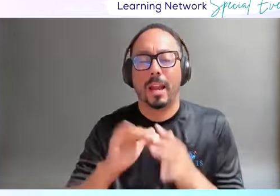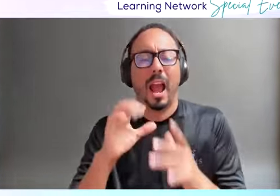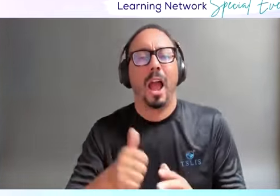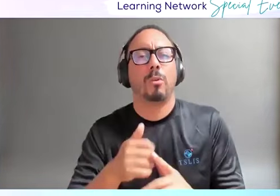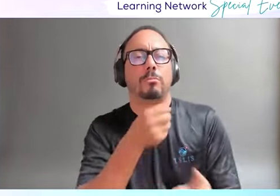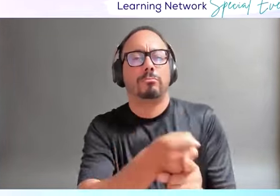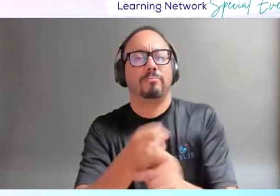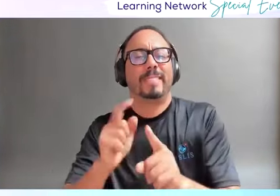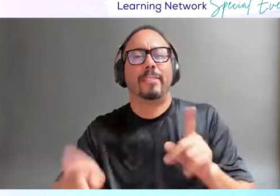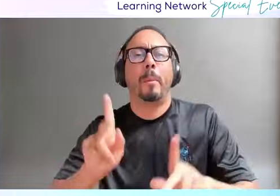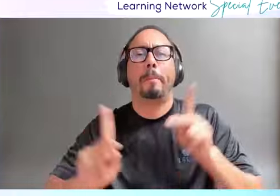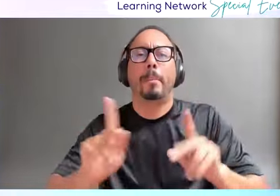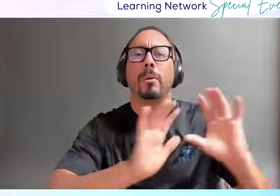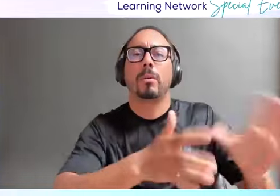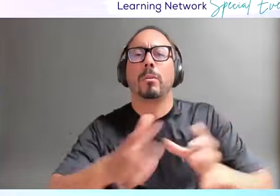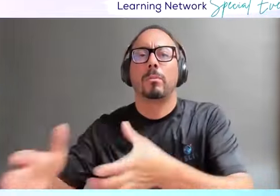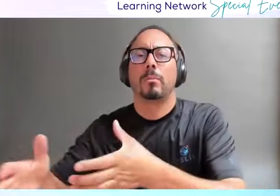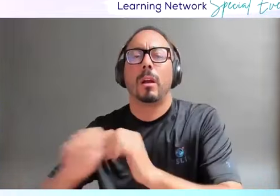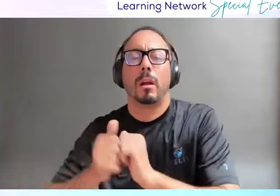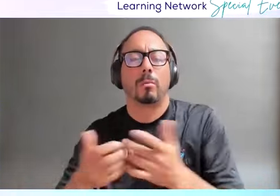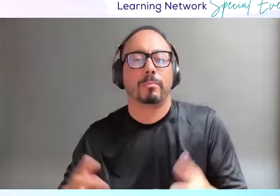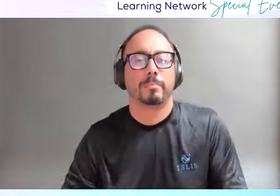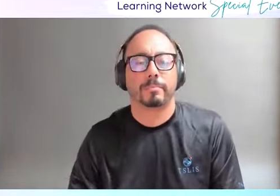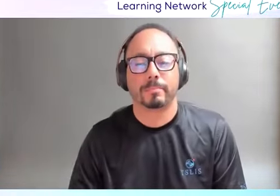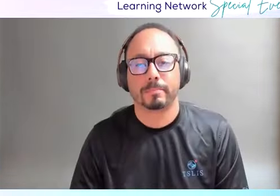Well, the specifics of that question, I think, are still